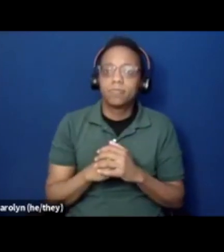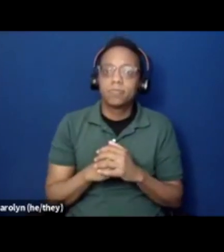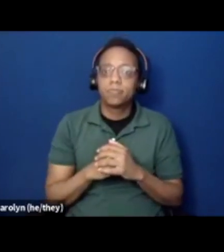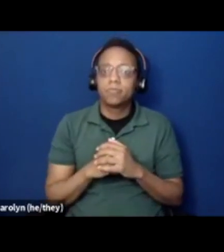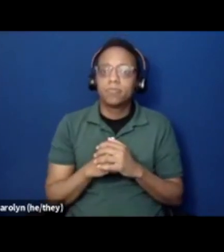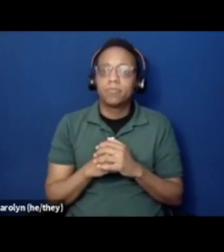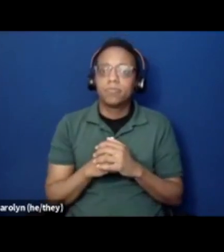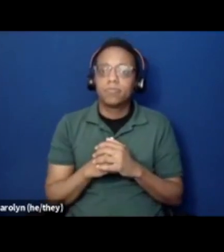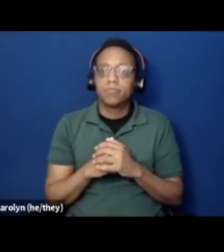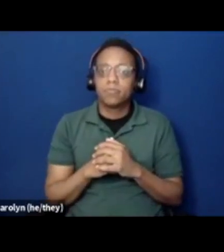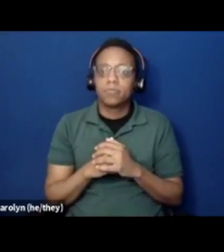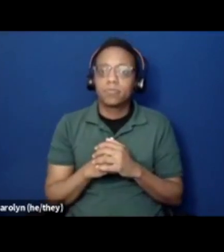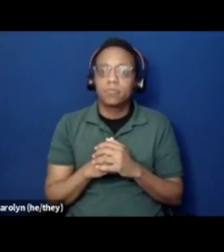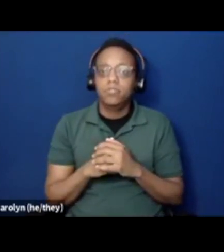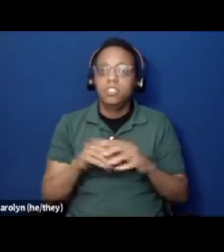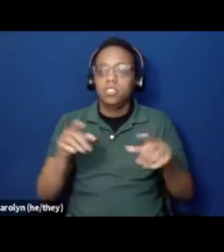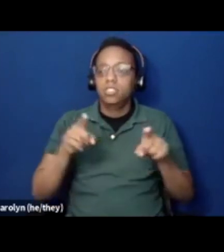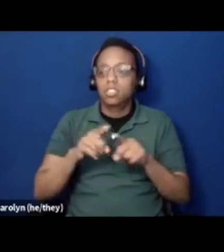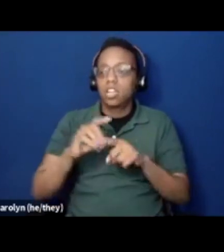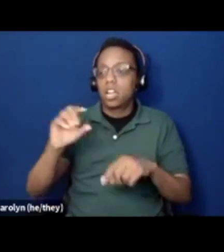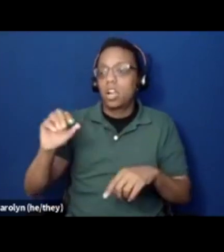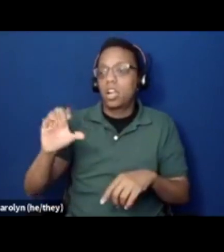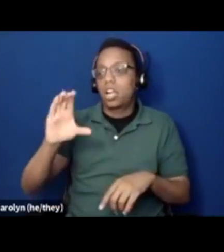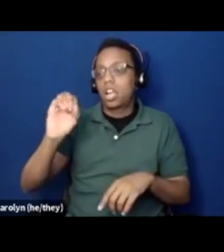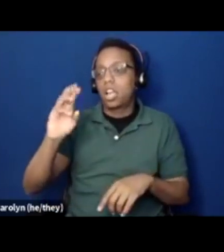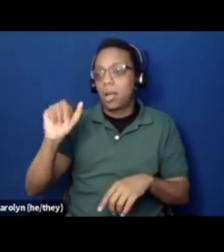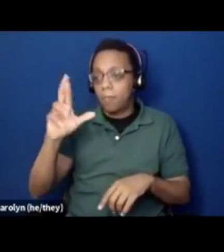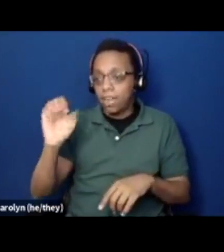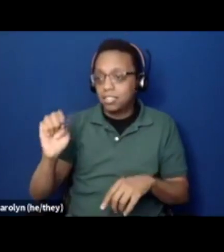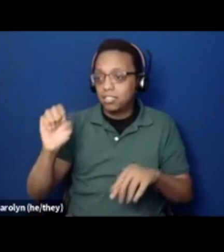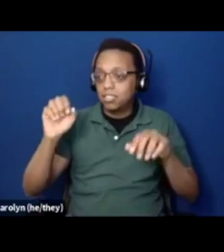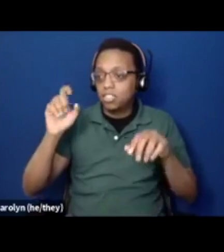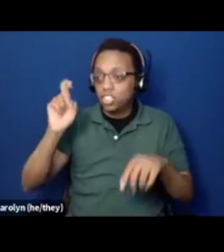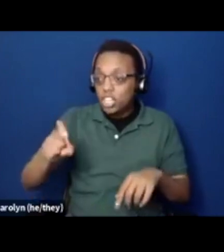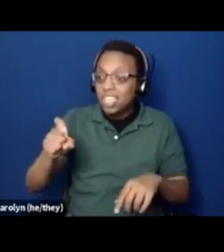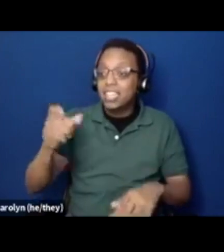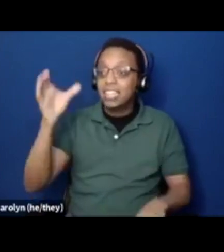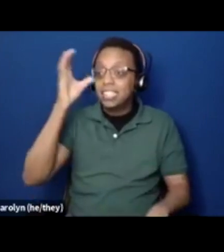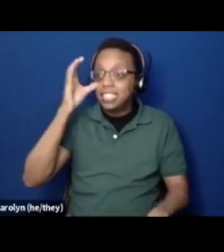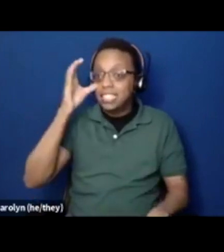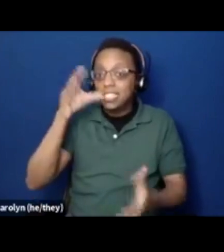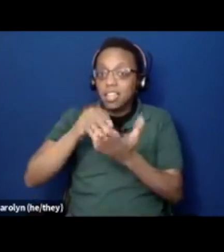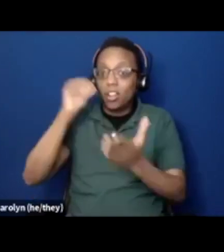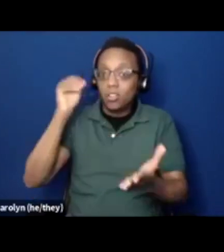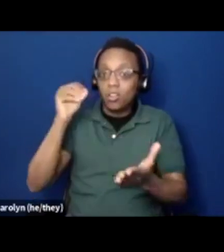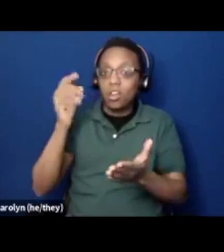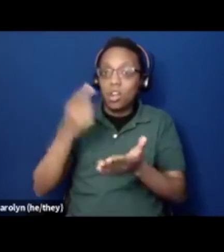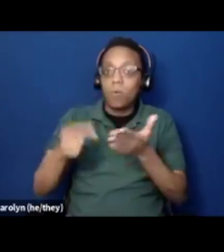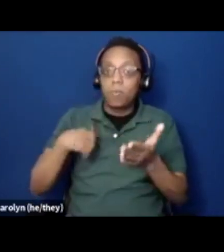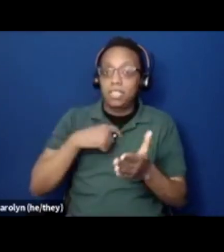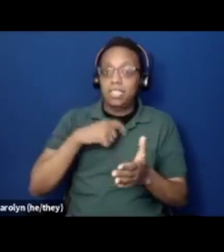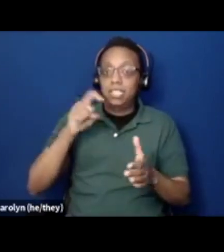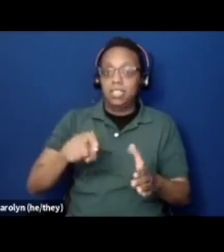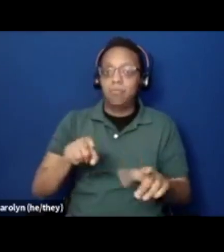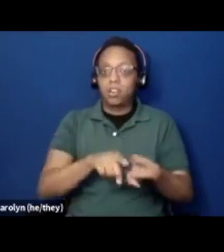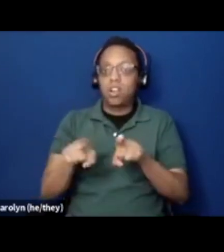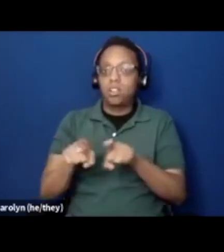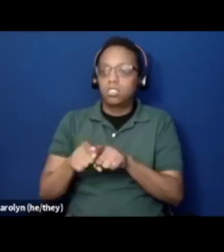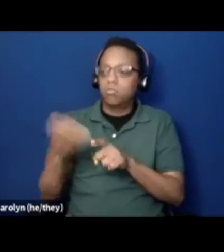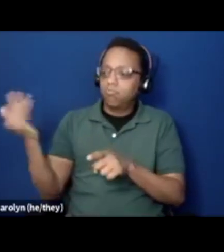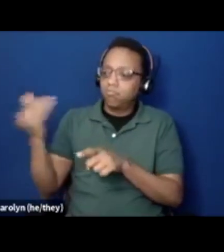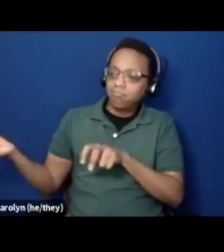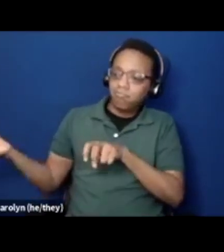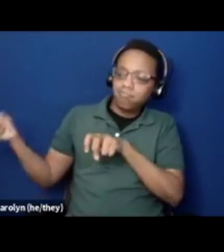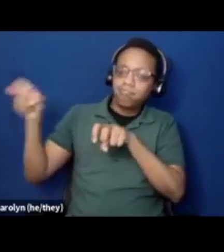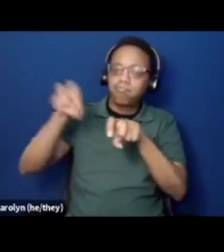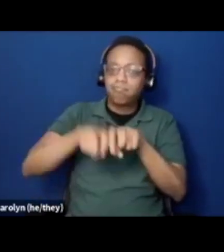in a position to listen and to learn what we need while also bringing us to the table. It is so